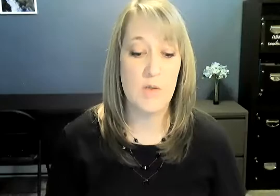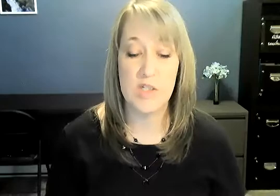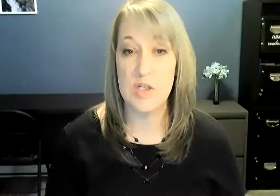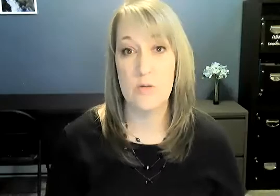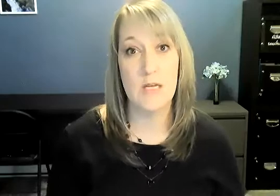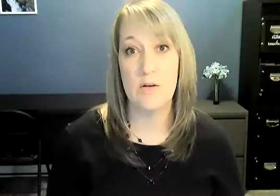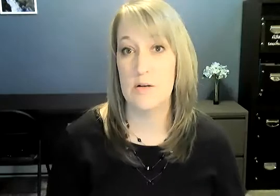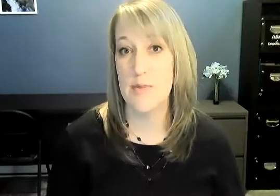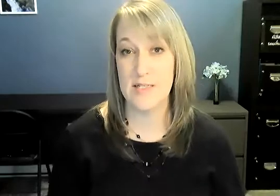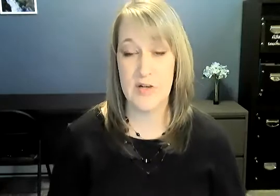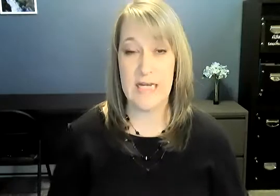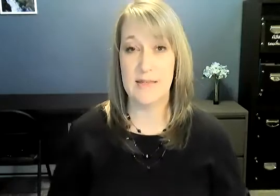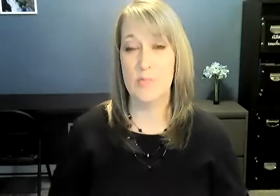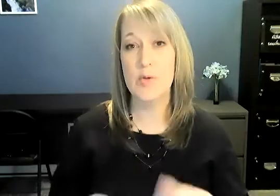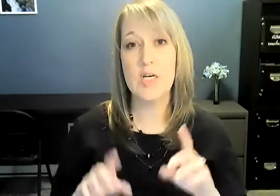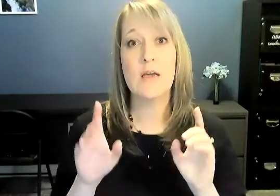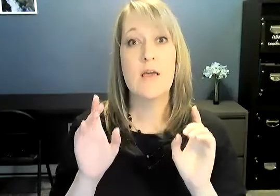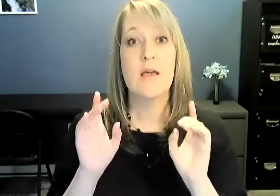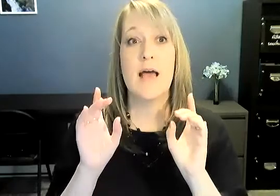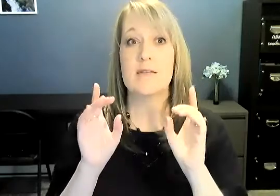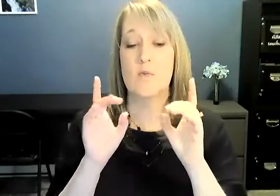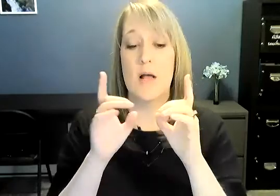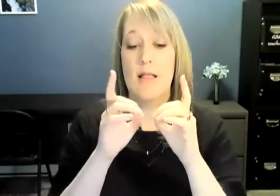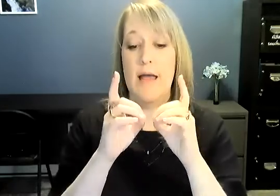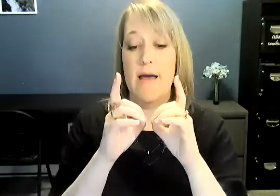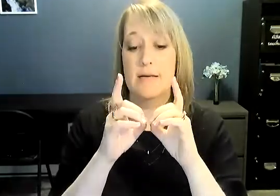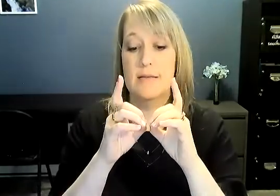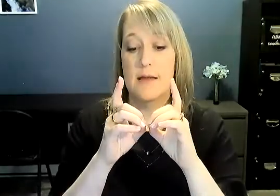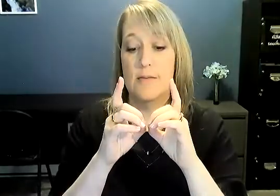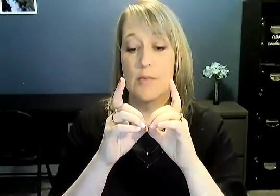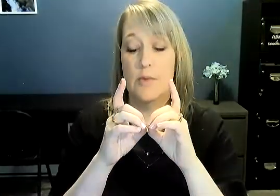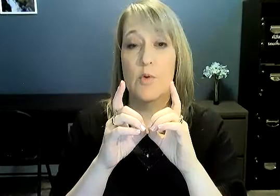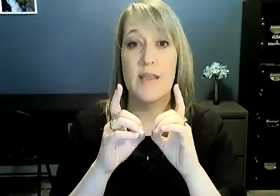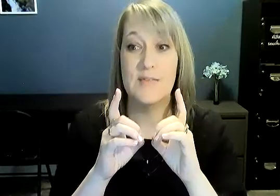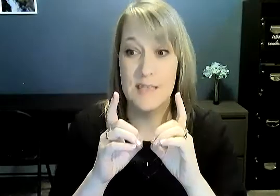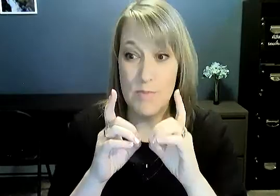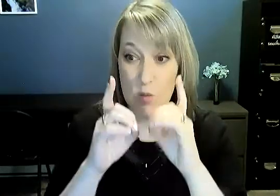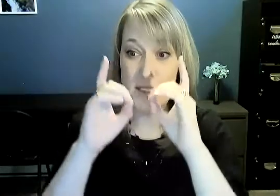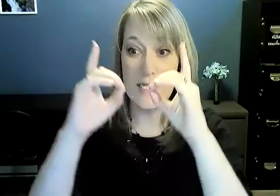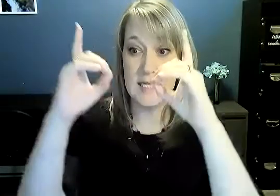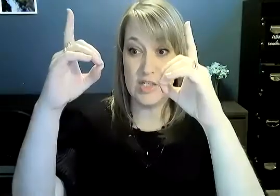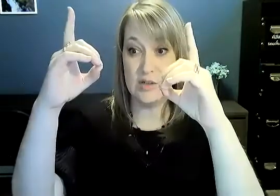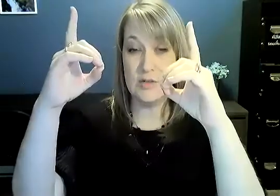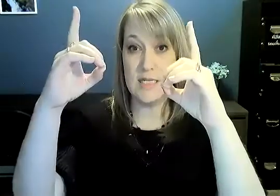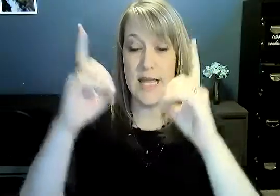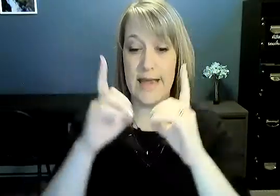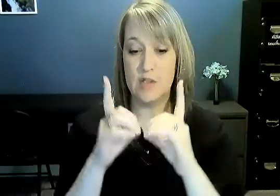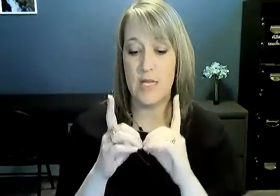what's shown in your Master ASL book, as well as the one that I've seen most, is 2D hand